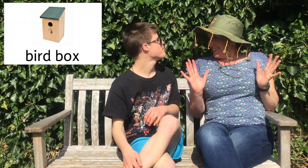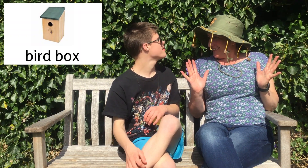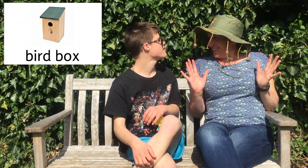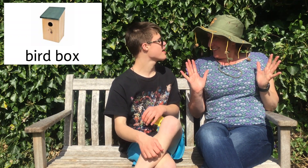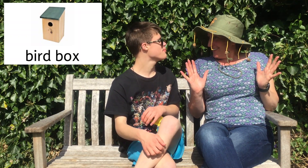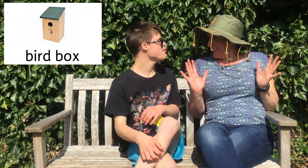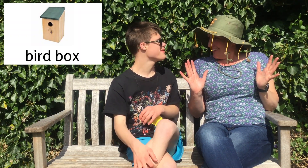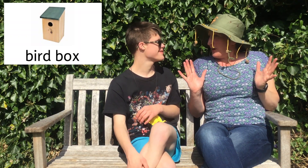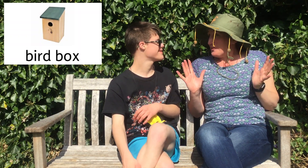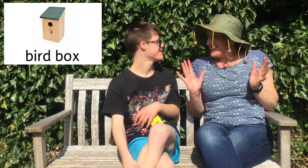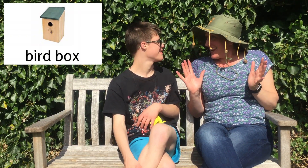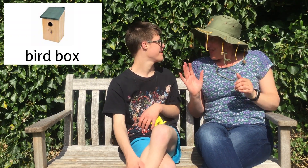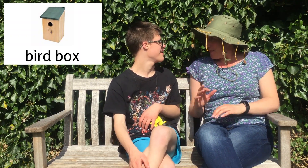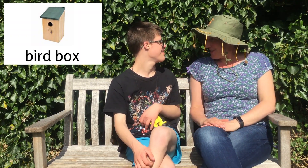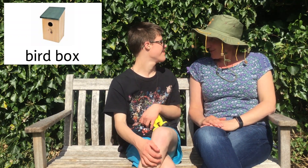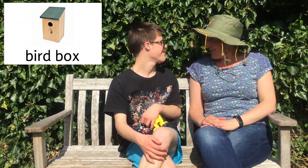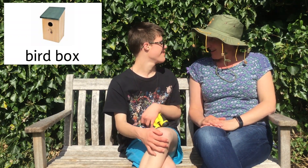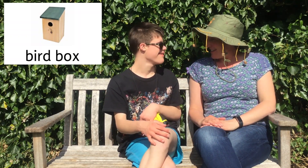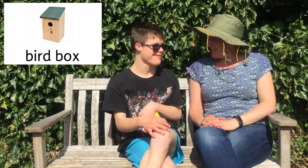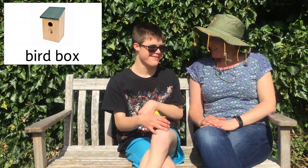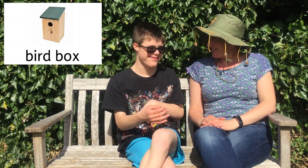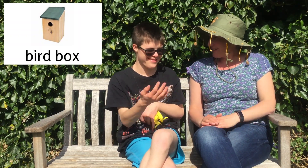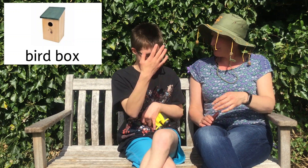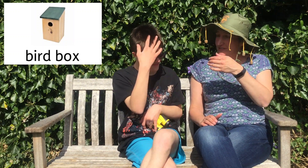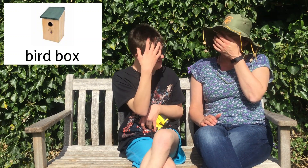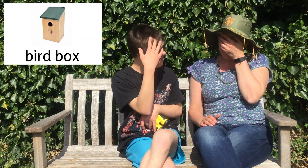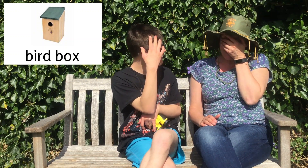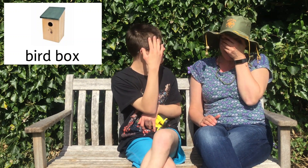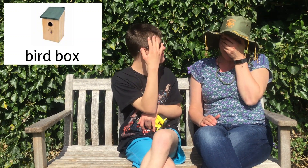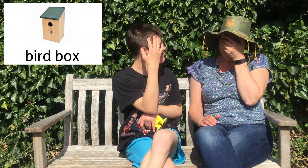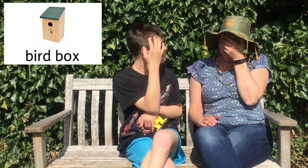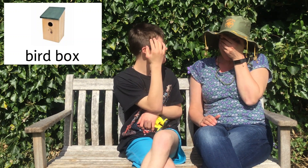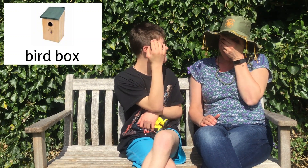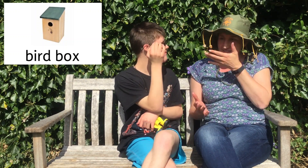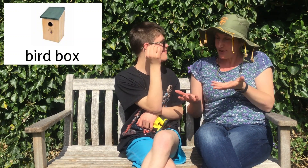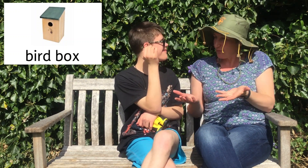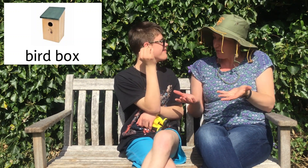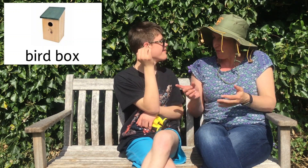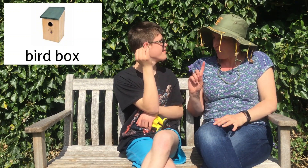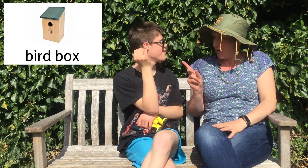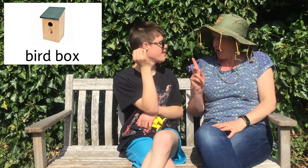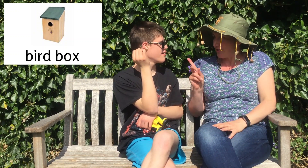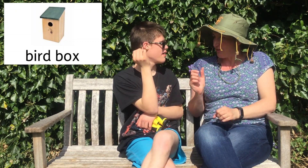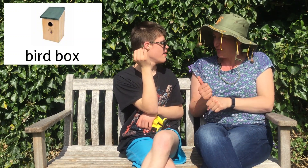No, it's getting birds. It would scare the birds away. Oh no. Yeah. So what can we